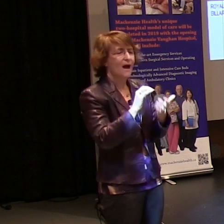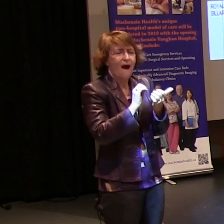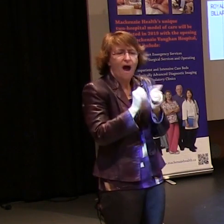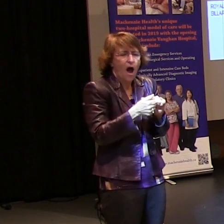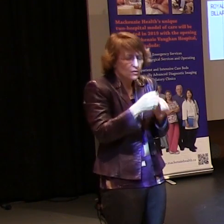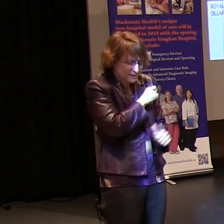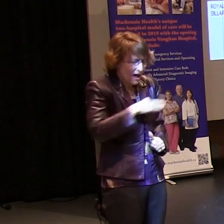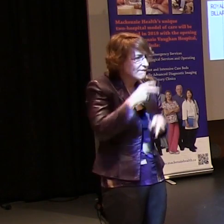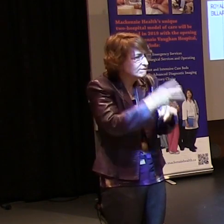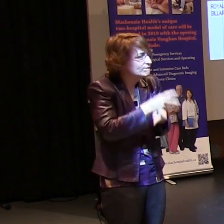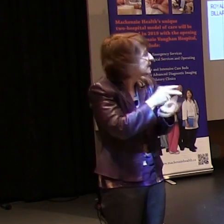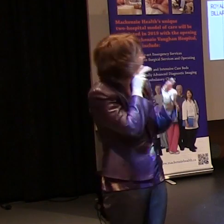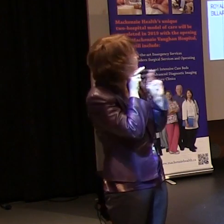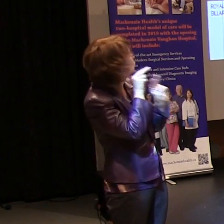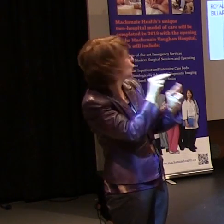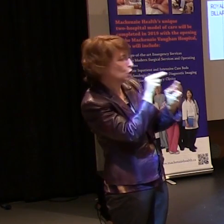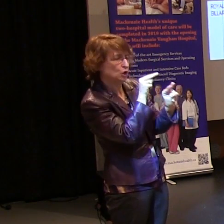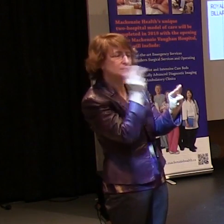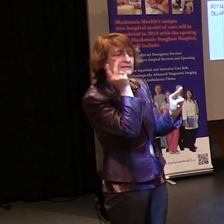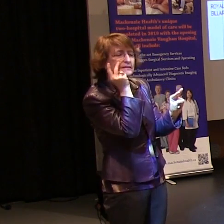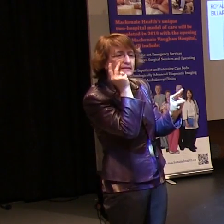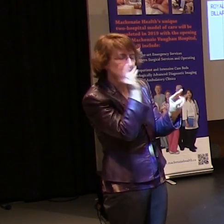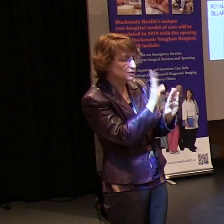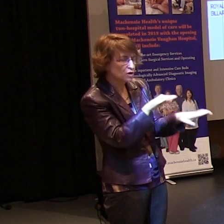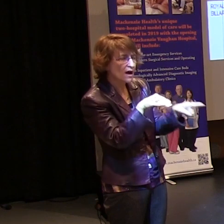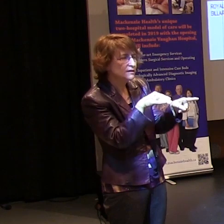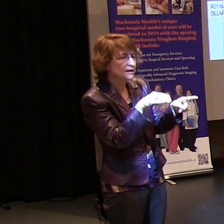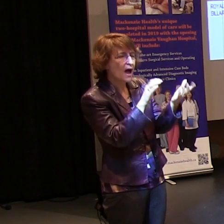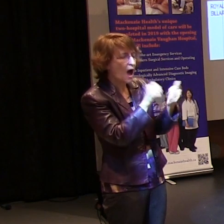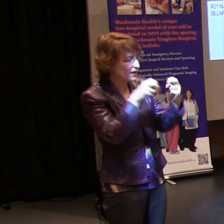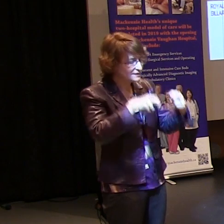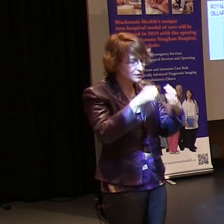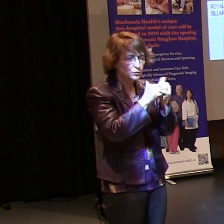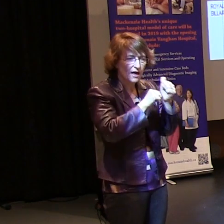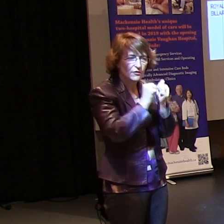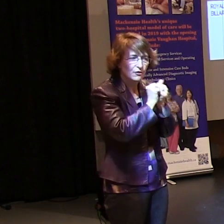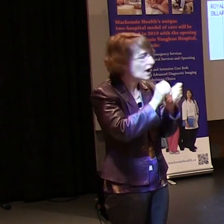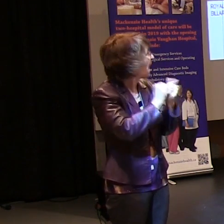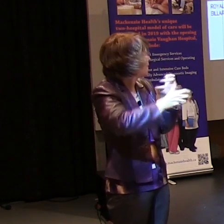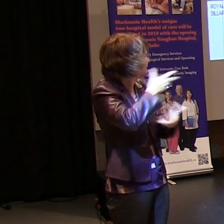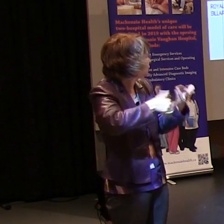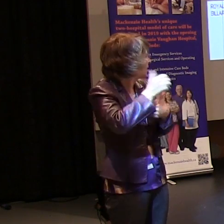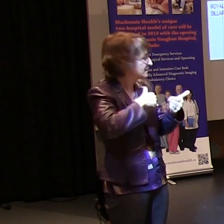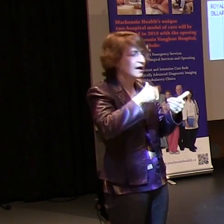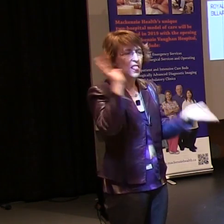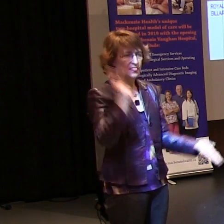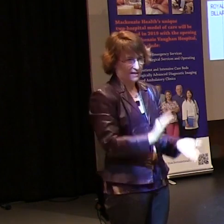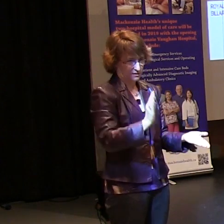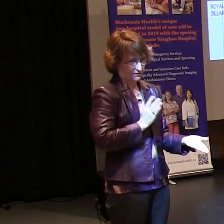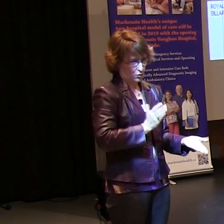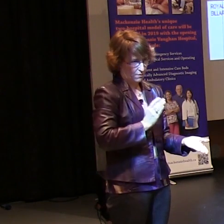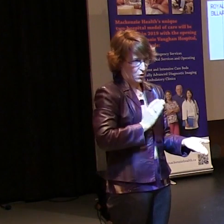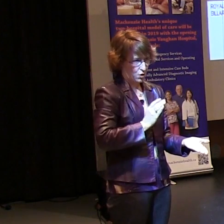to the room and how they are sitting together, how they're interacting. Less formal.